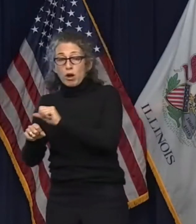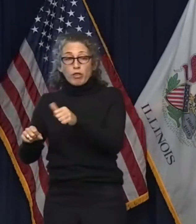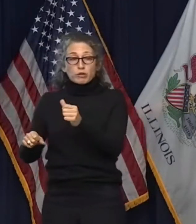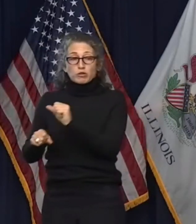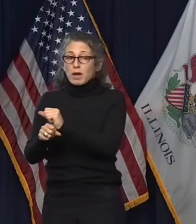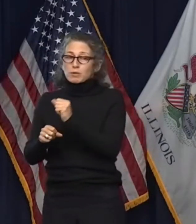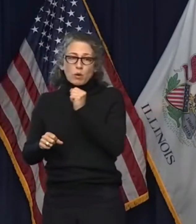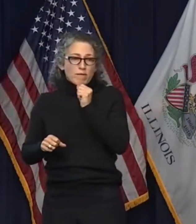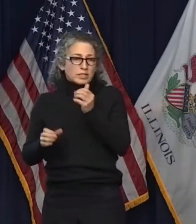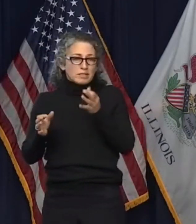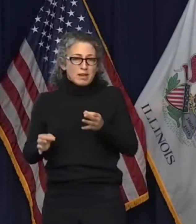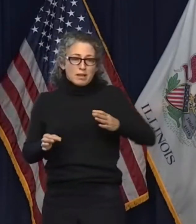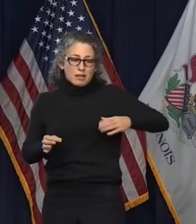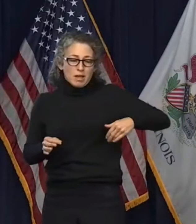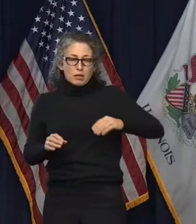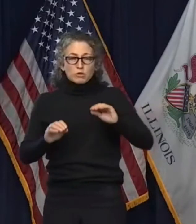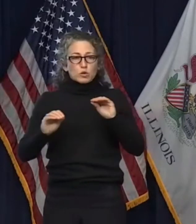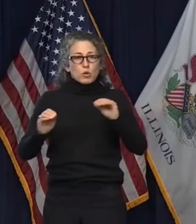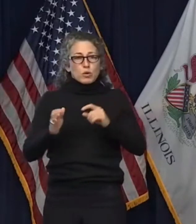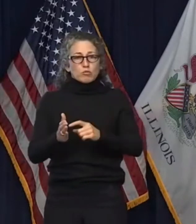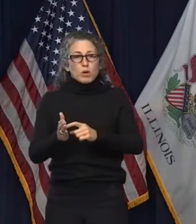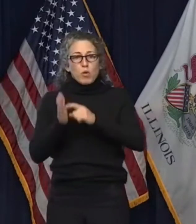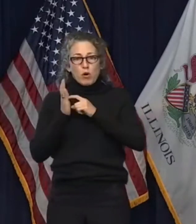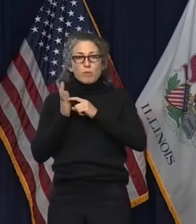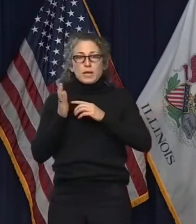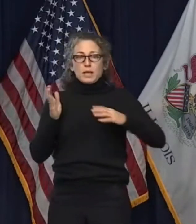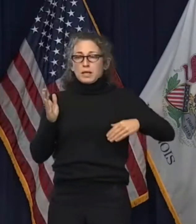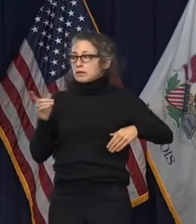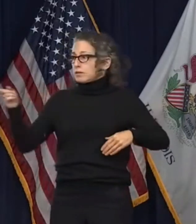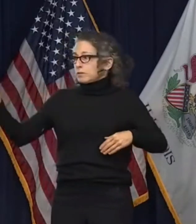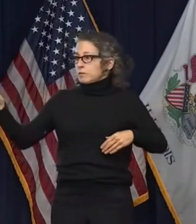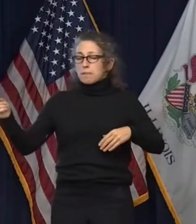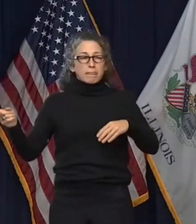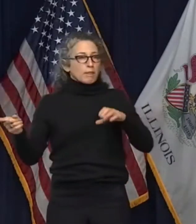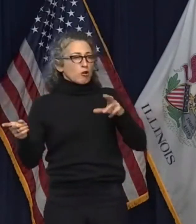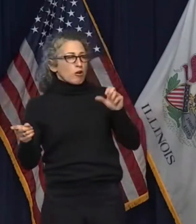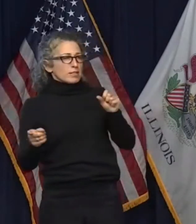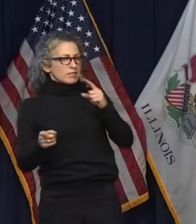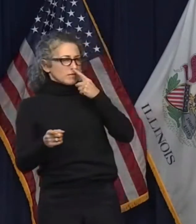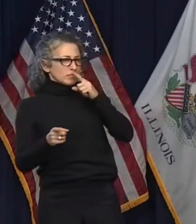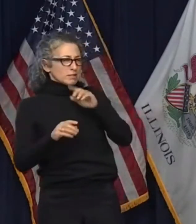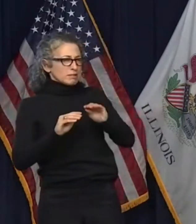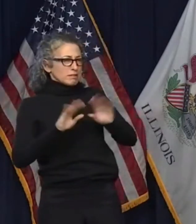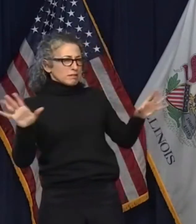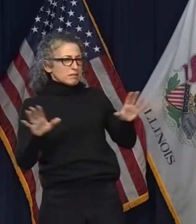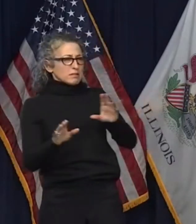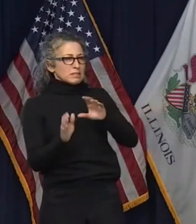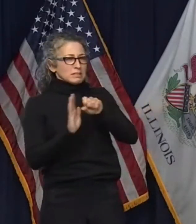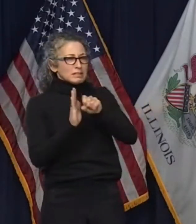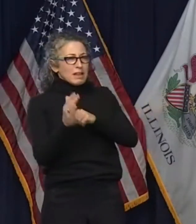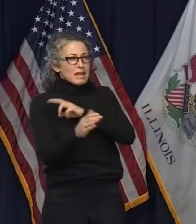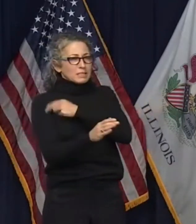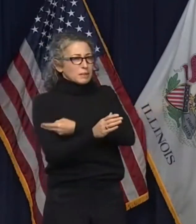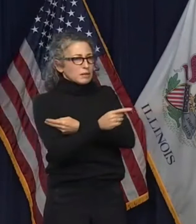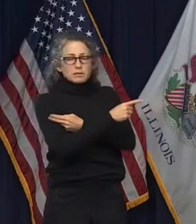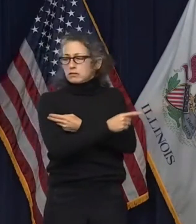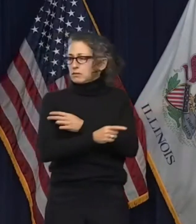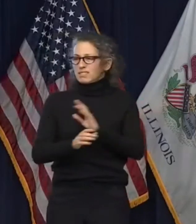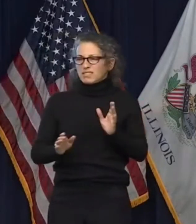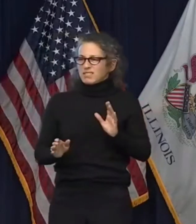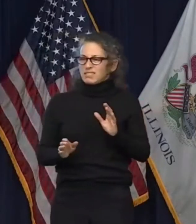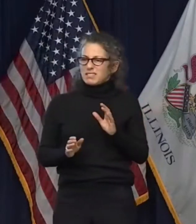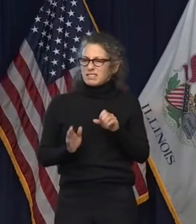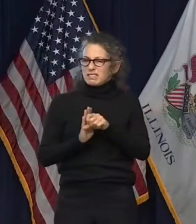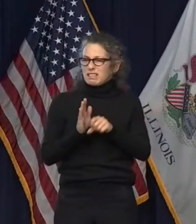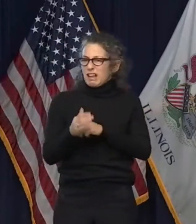mapped out, and there is no mandate in place. Can you clarify though, Chris, can you clarify what you mean by a state hospital? Yeah, there's no such thing as a state. I mean,